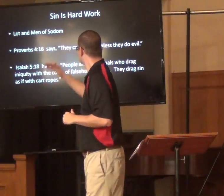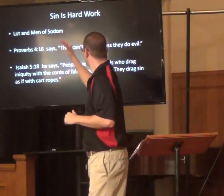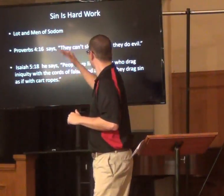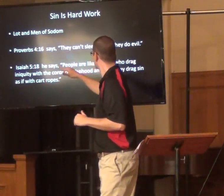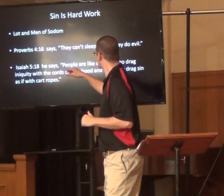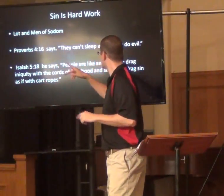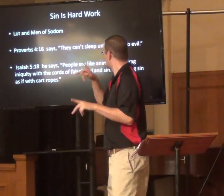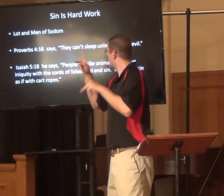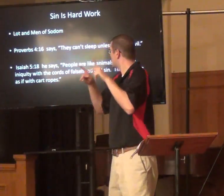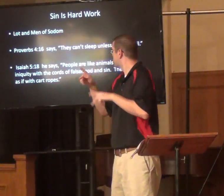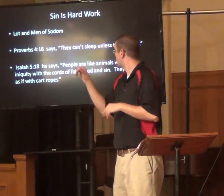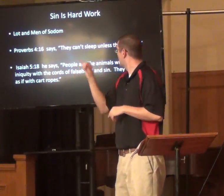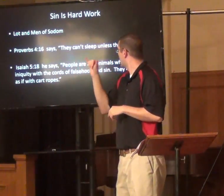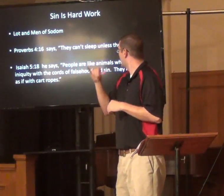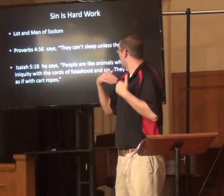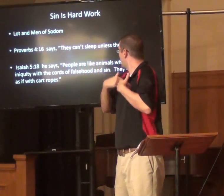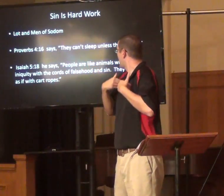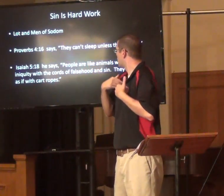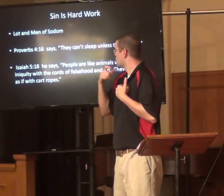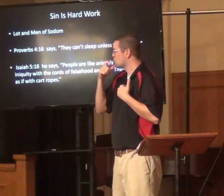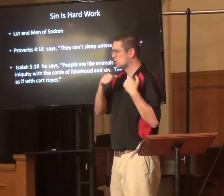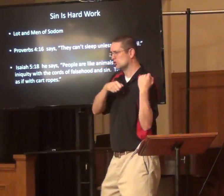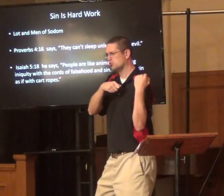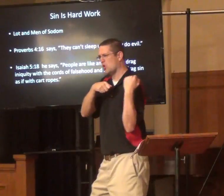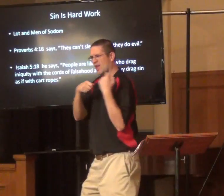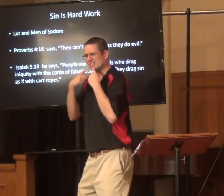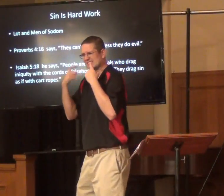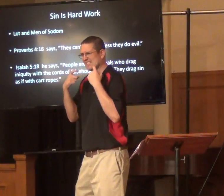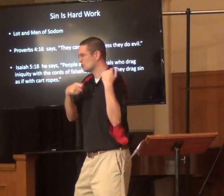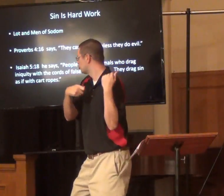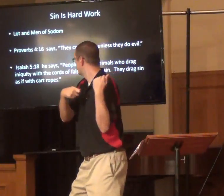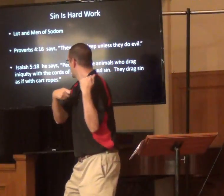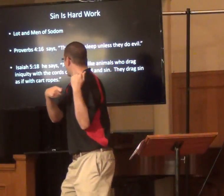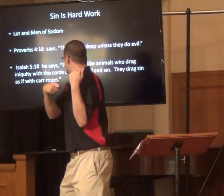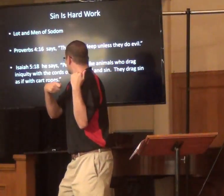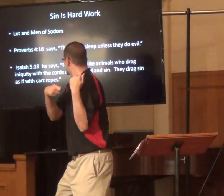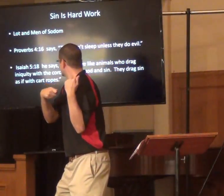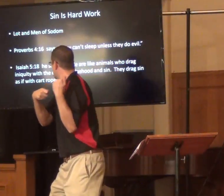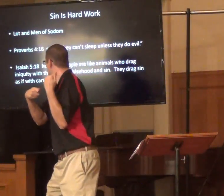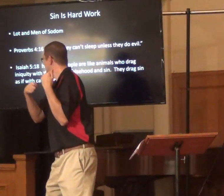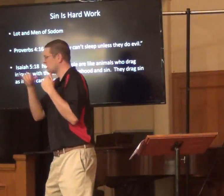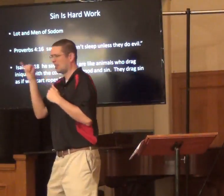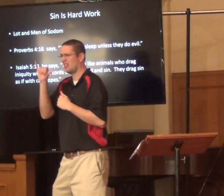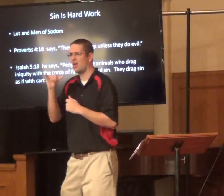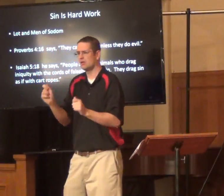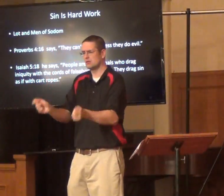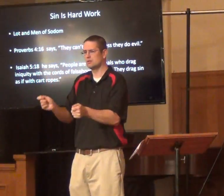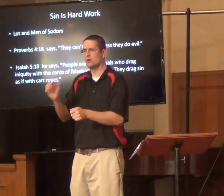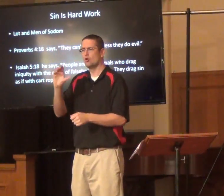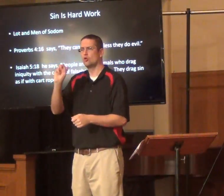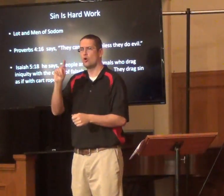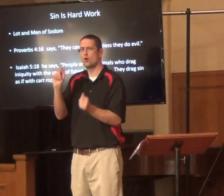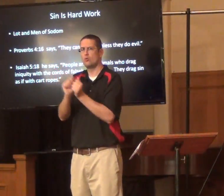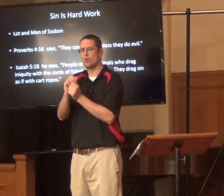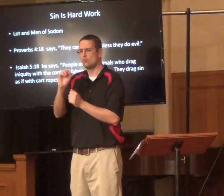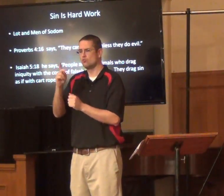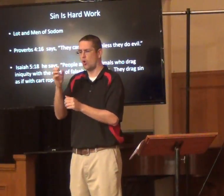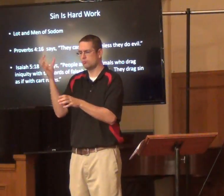want to do evil. People are like animals who drag sin, like